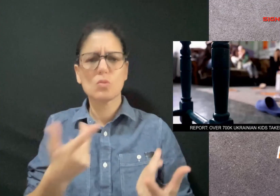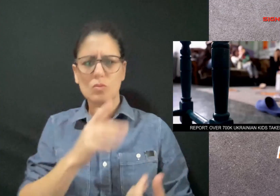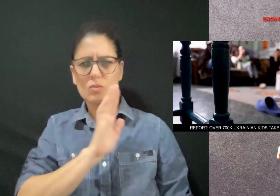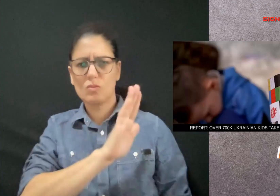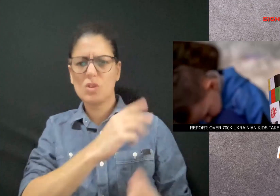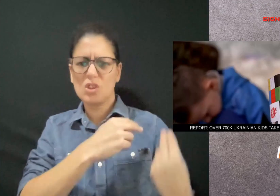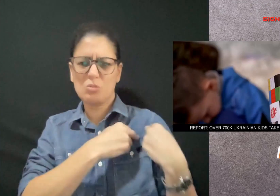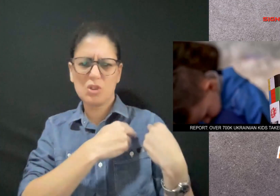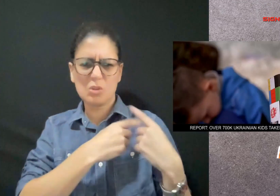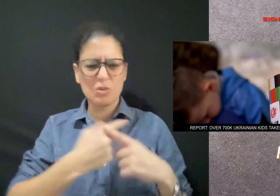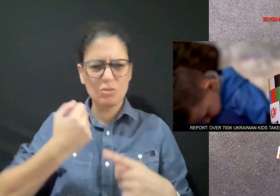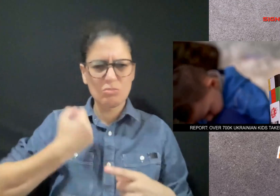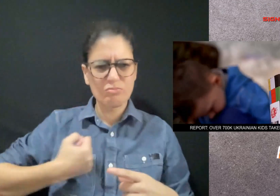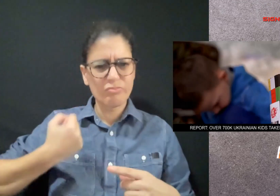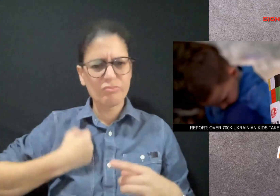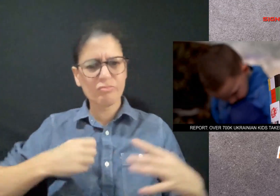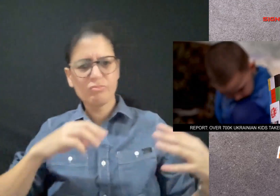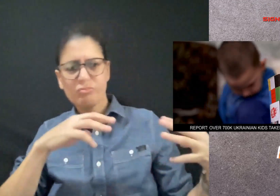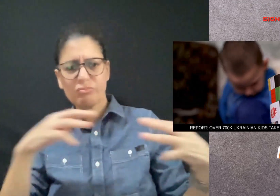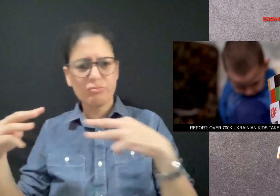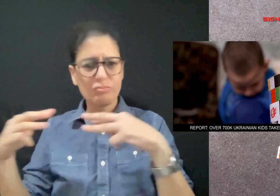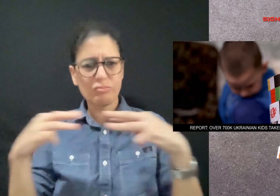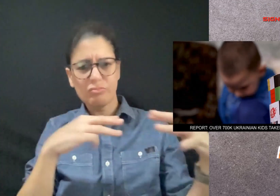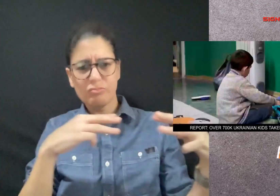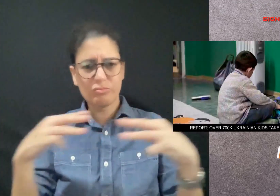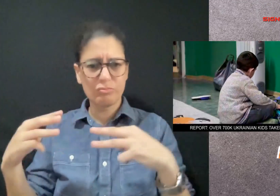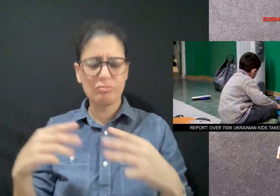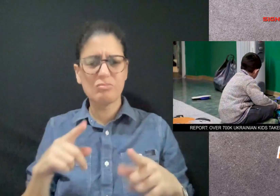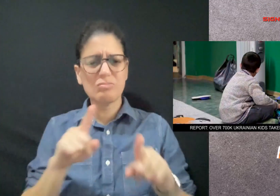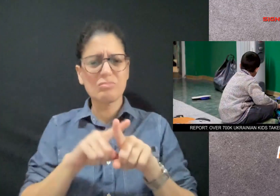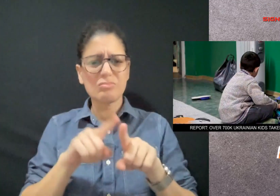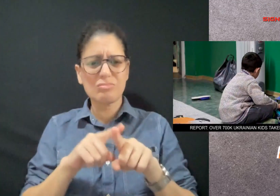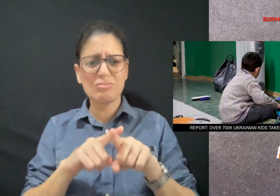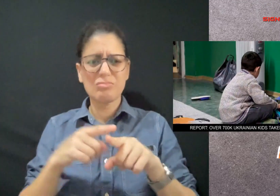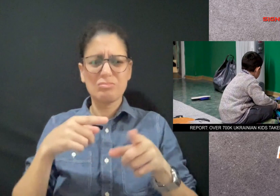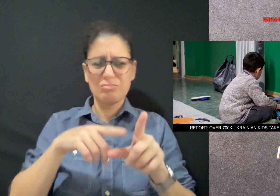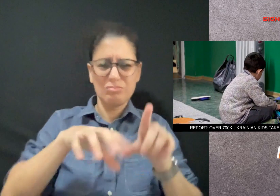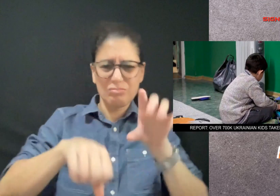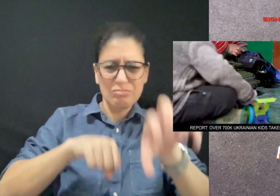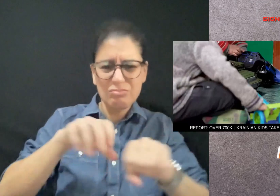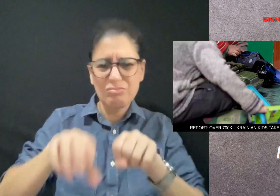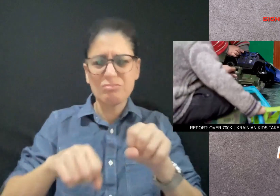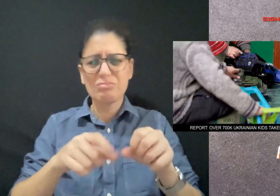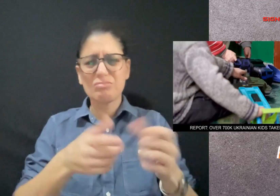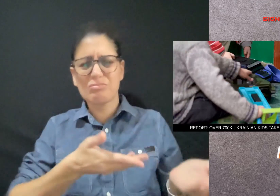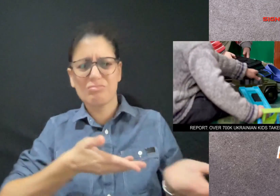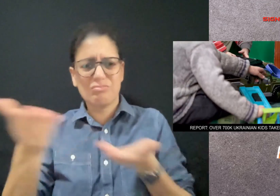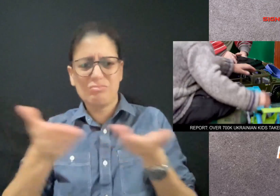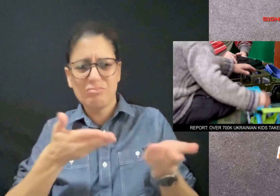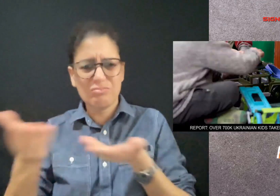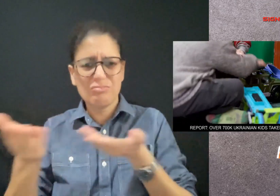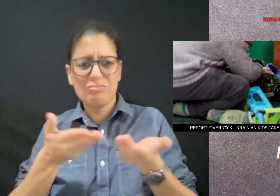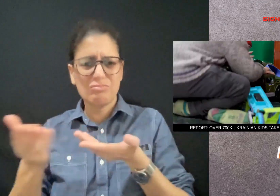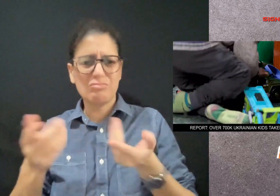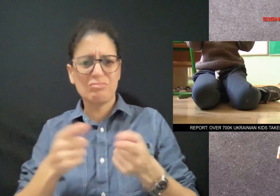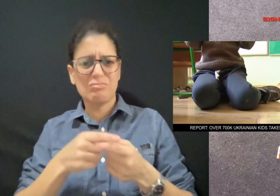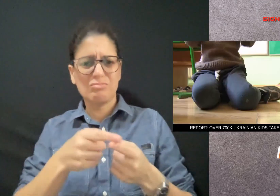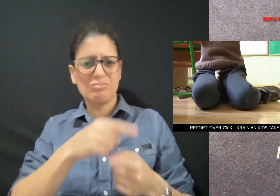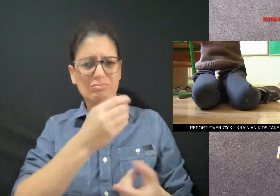Allegedly for their responsibility for the war crime of unlawful deportation and transfer of children during the